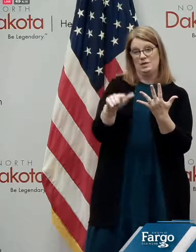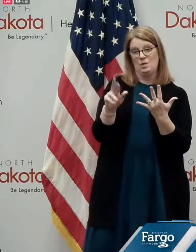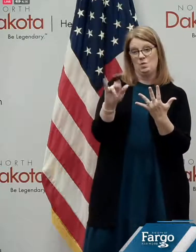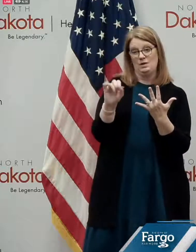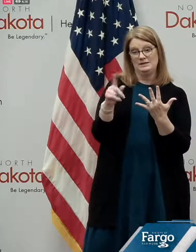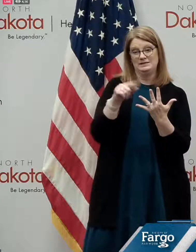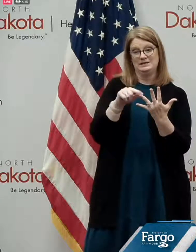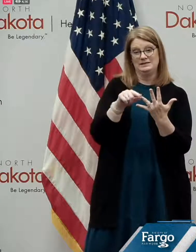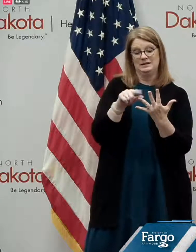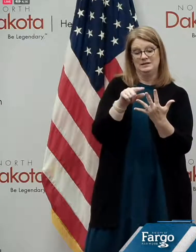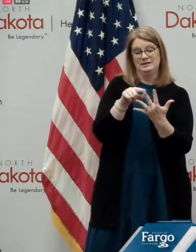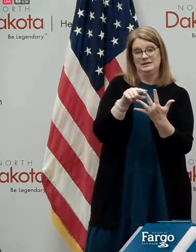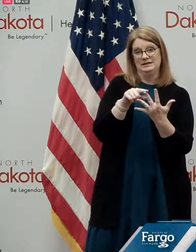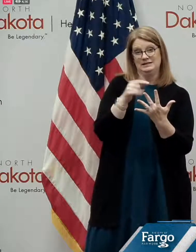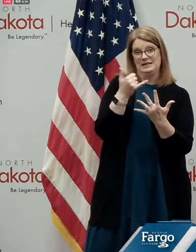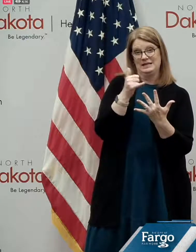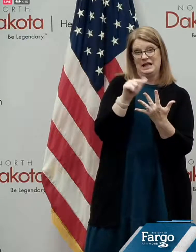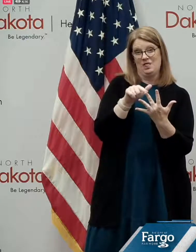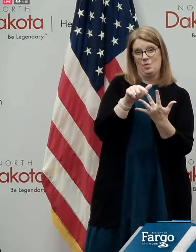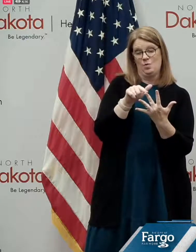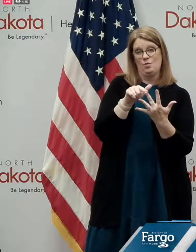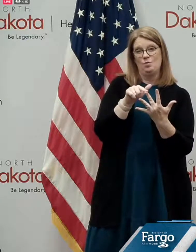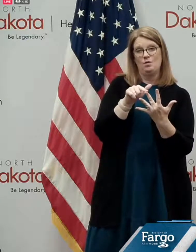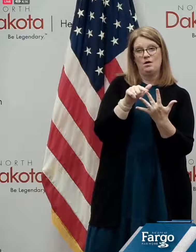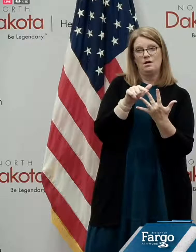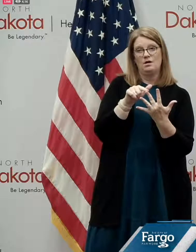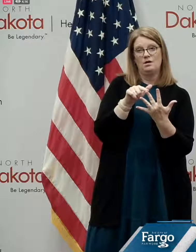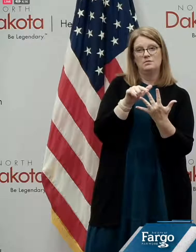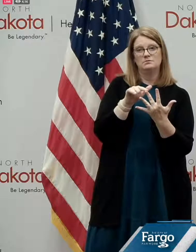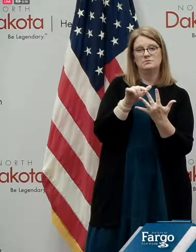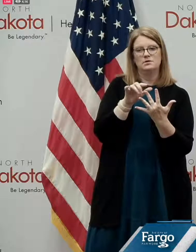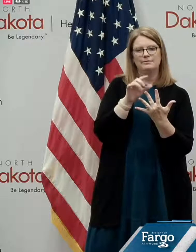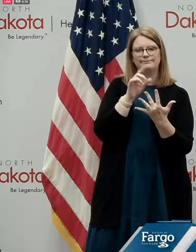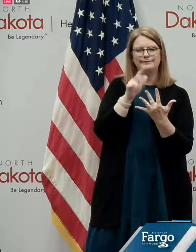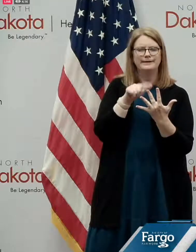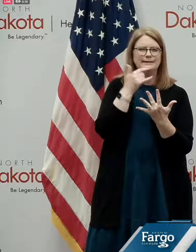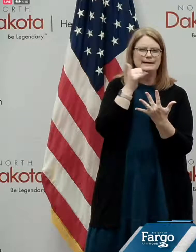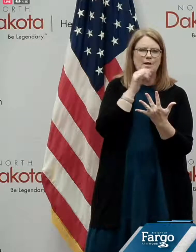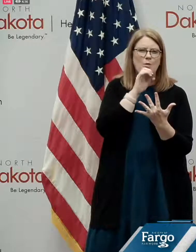this yellow color was or orange was